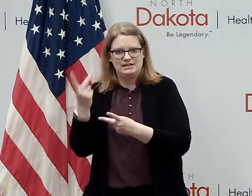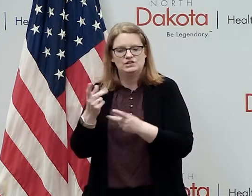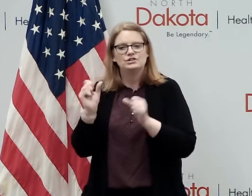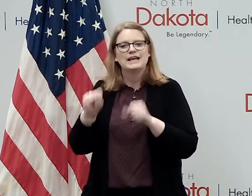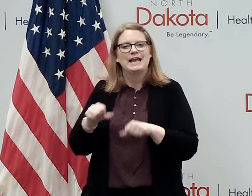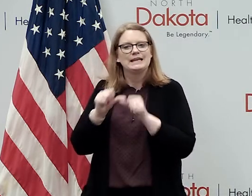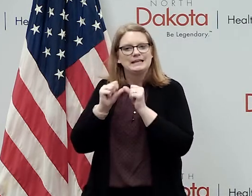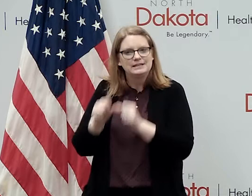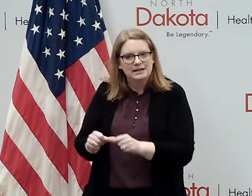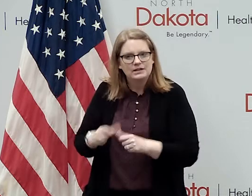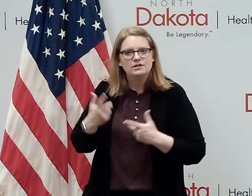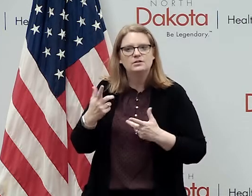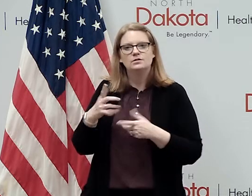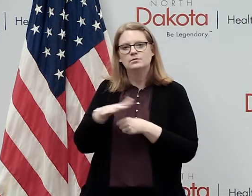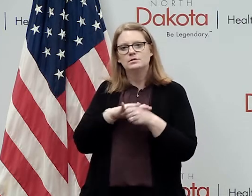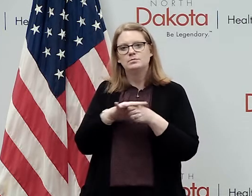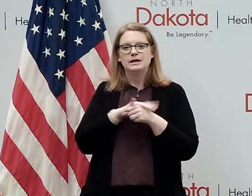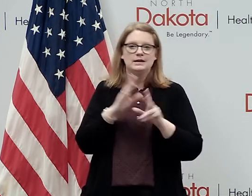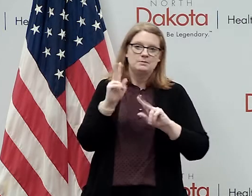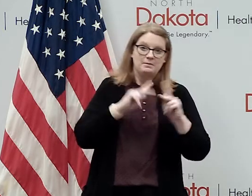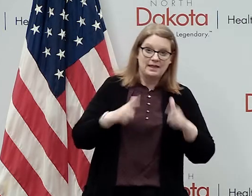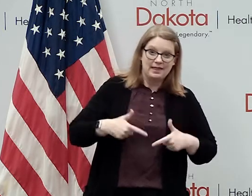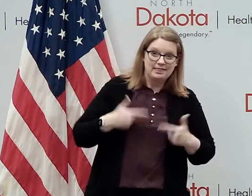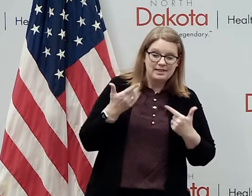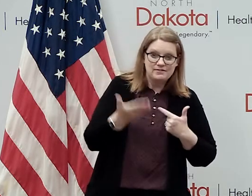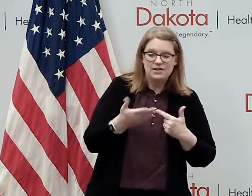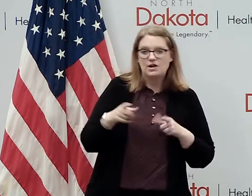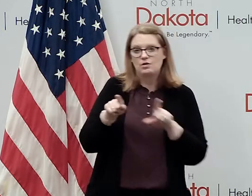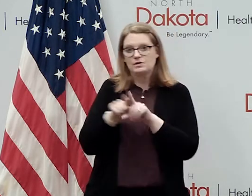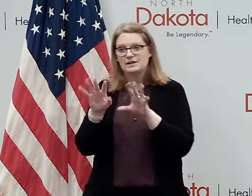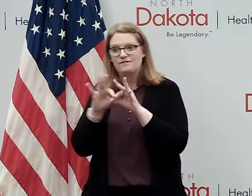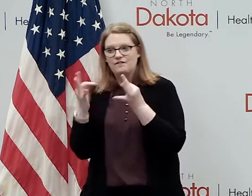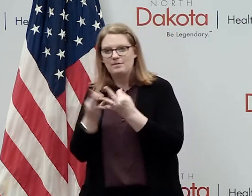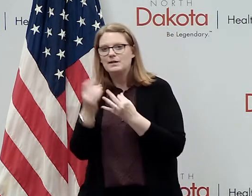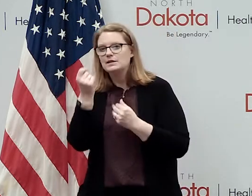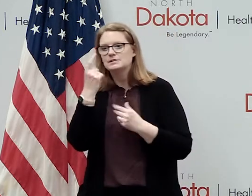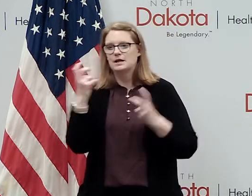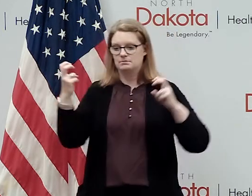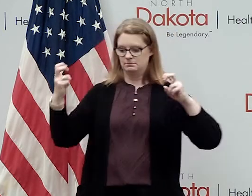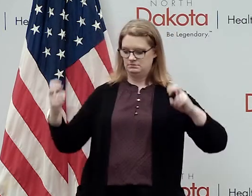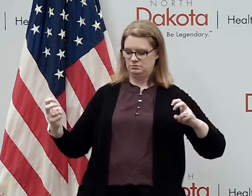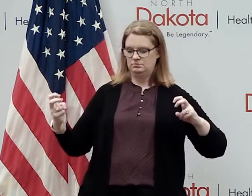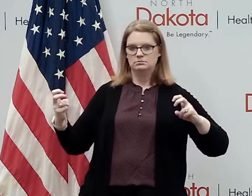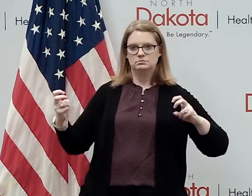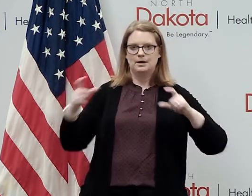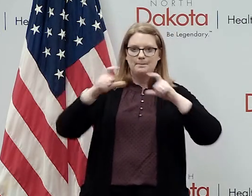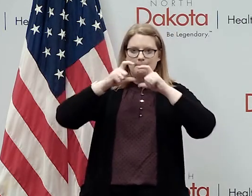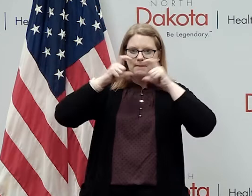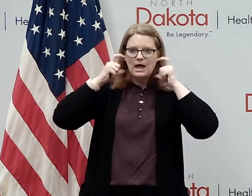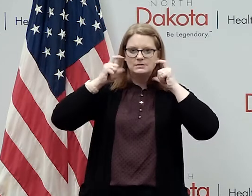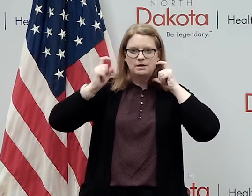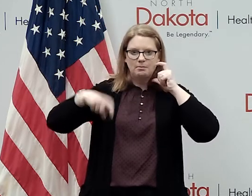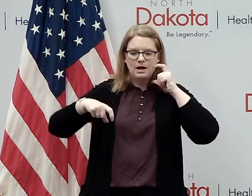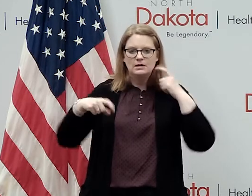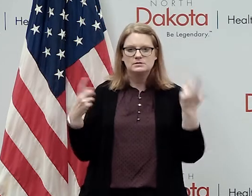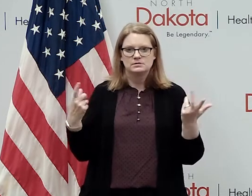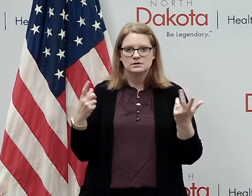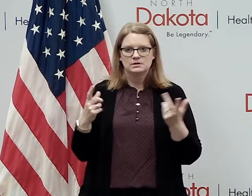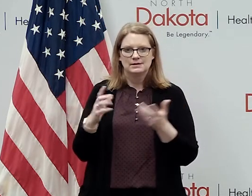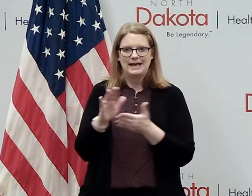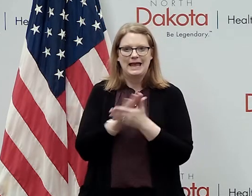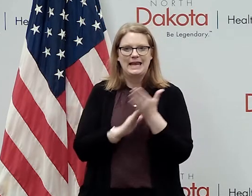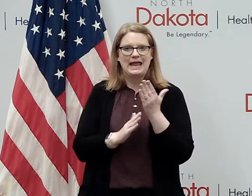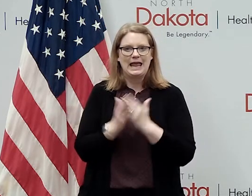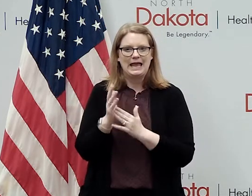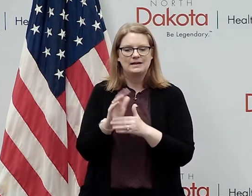occur between residents and their family while they're exercising social distancing, wearing masks, and performing appropriate hand